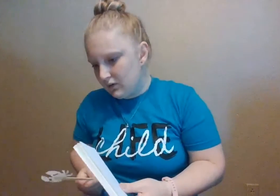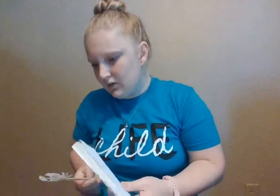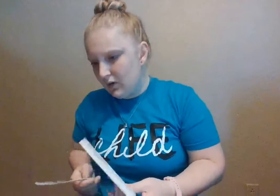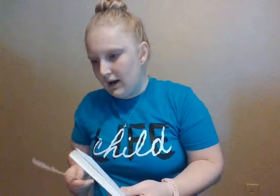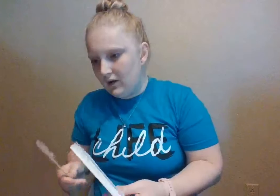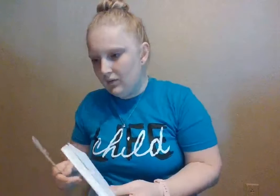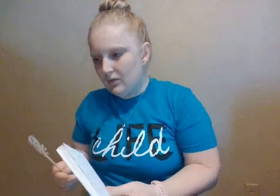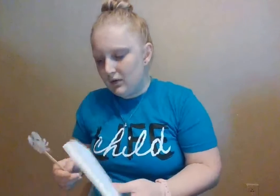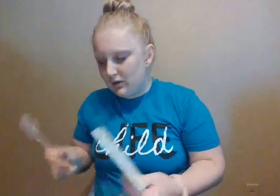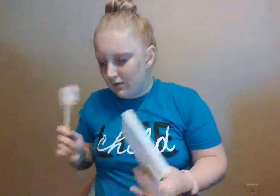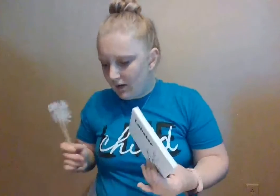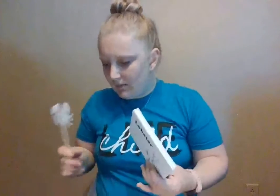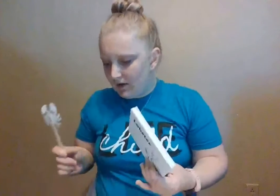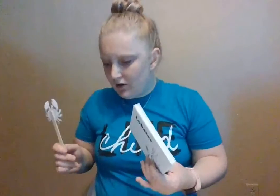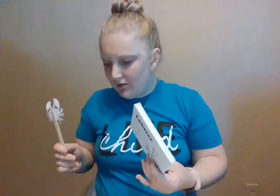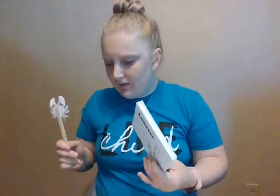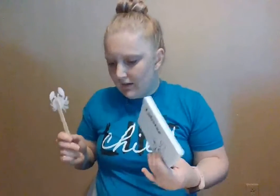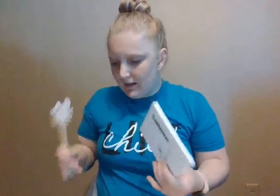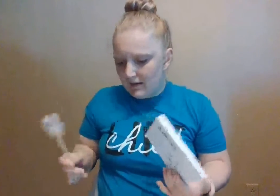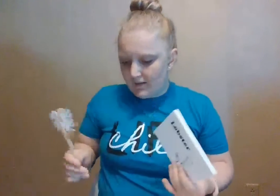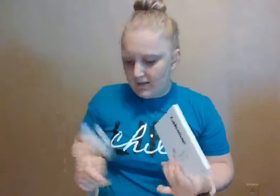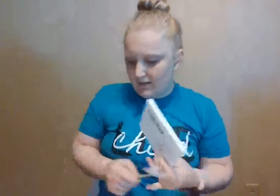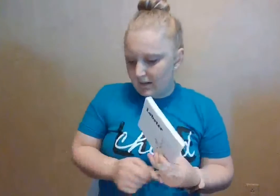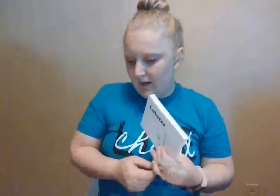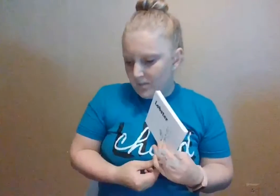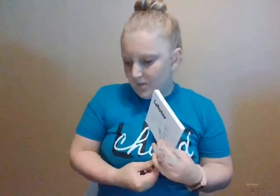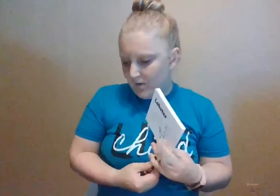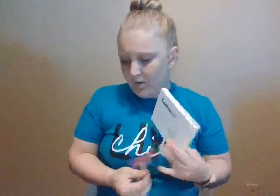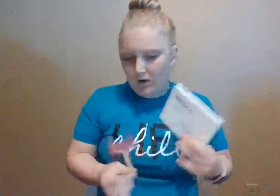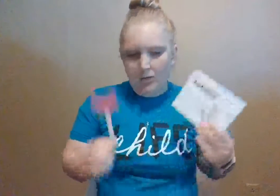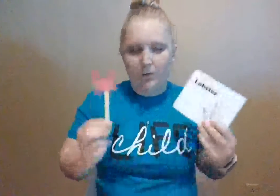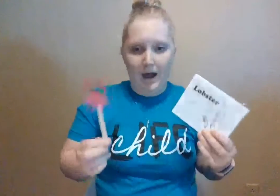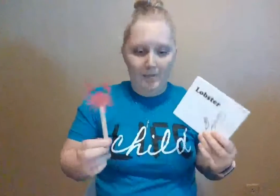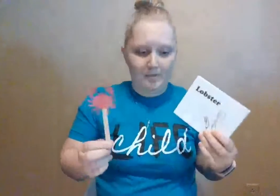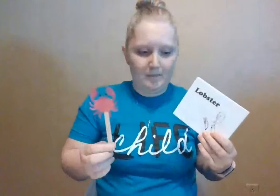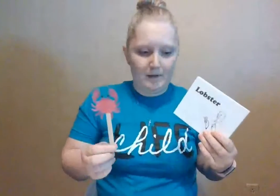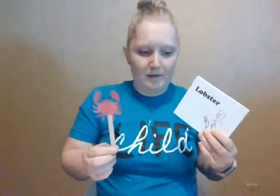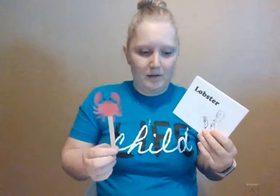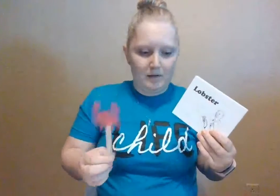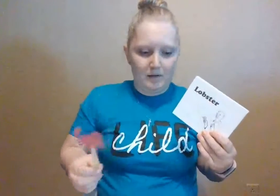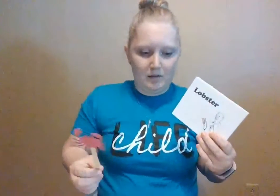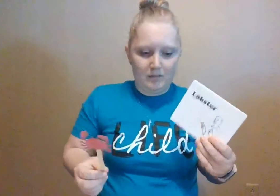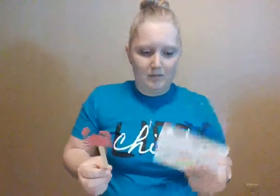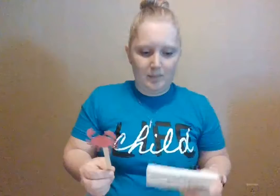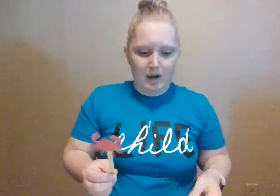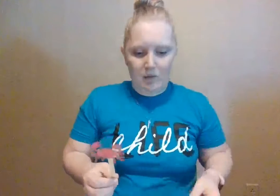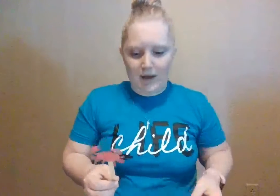So I'm not sure if this is a lobster or a crab. But oh wait,